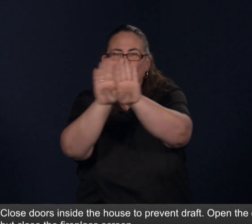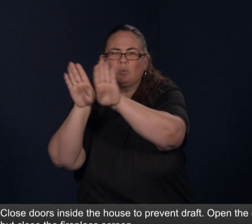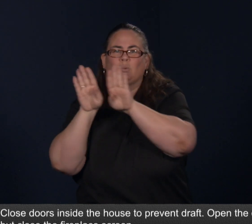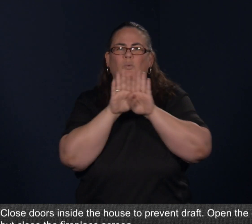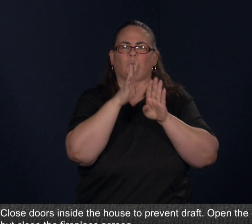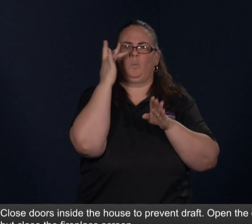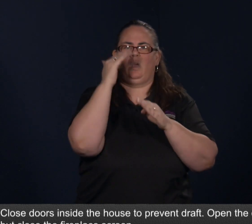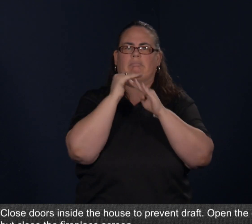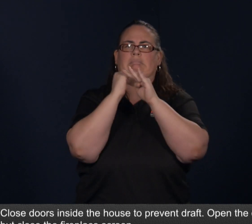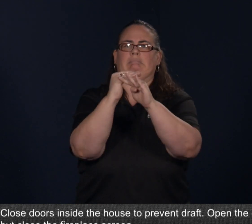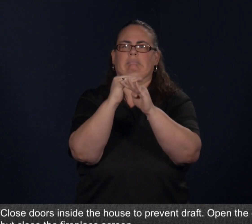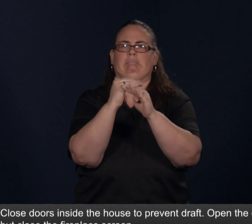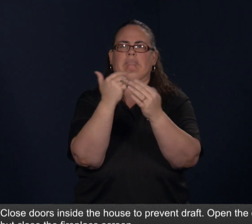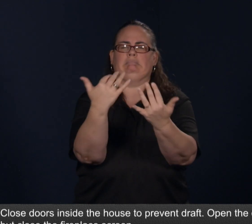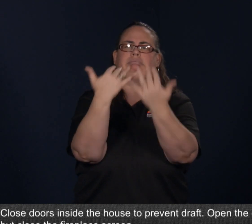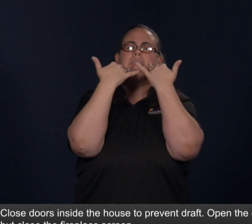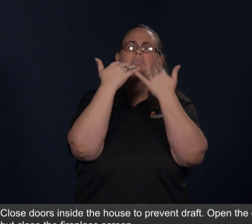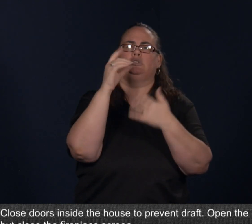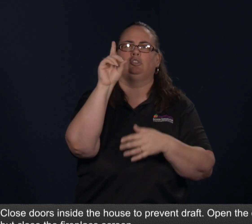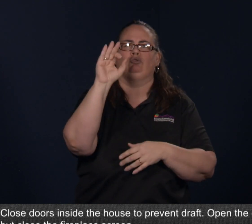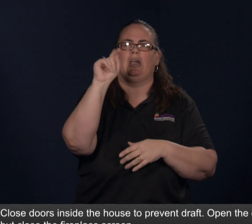Close doors inside the house to prevent draft.